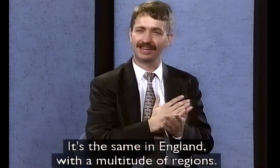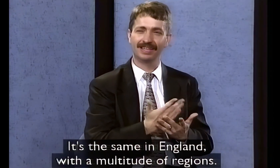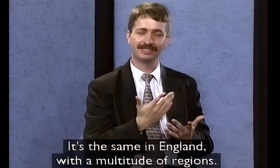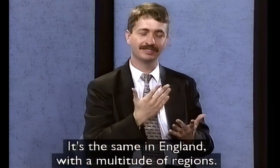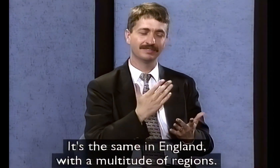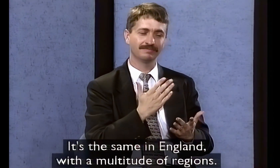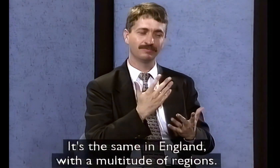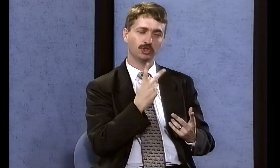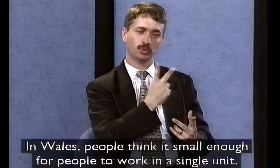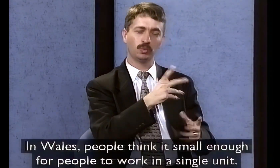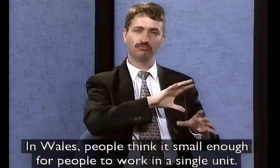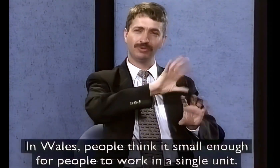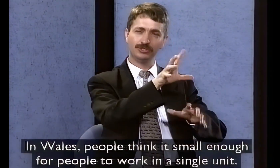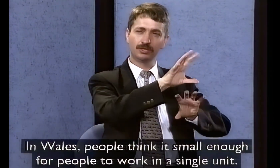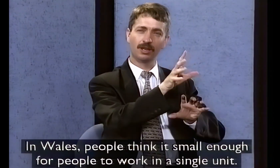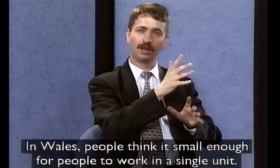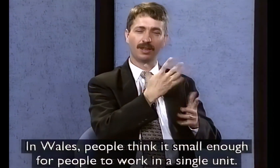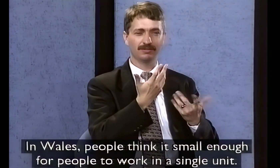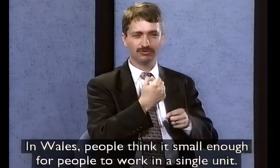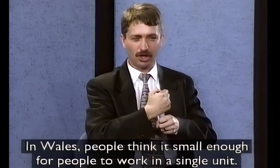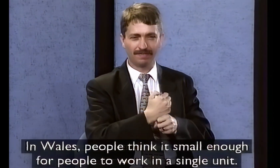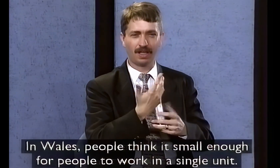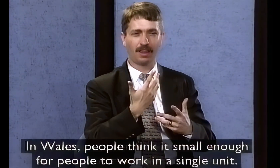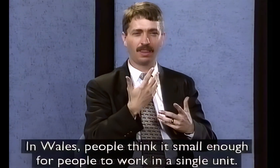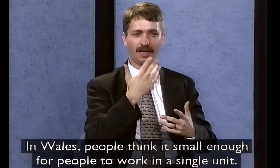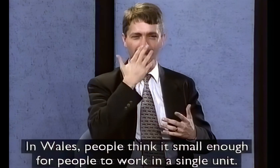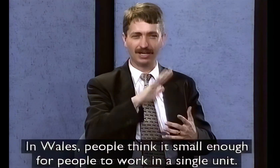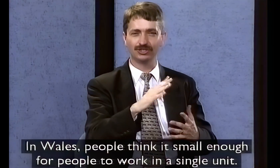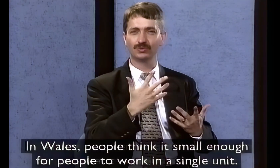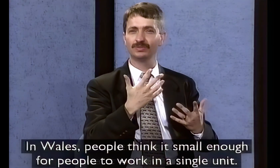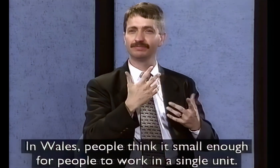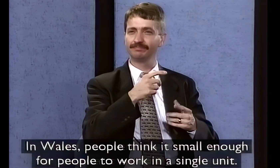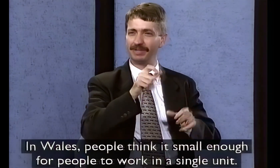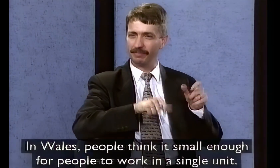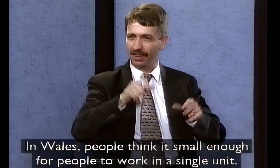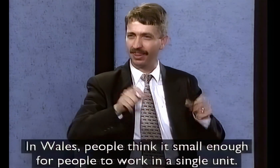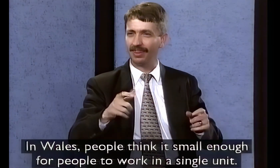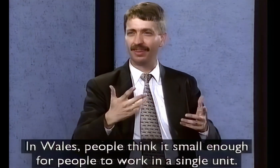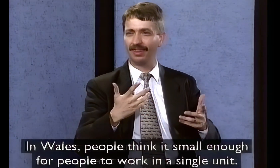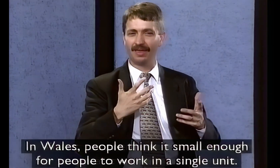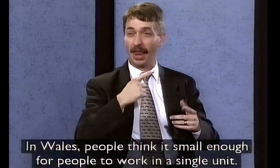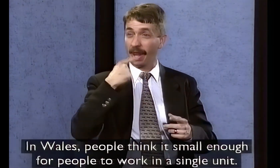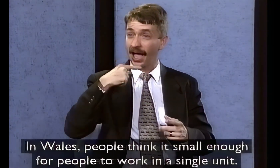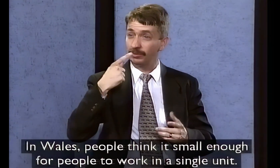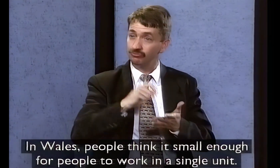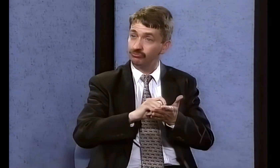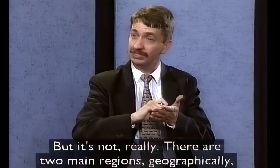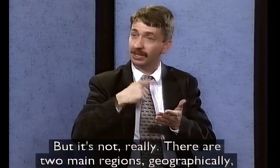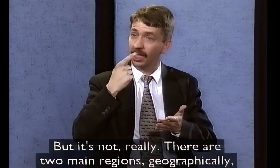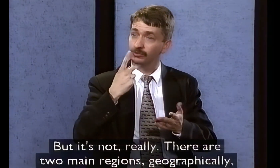it's small enough for people to work in a single unit, but it's not really. There are two main regions, geographically, attitudinally.